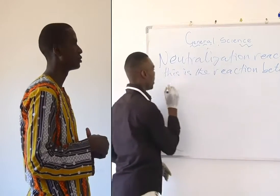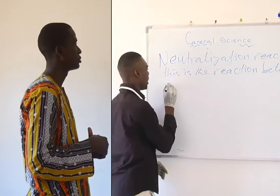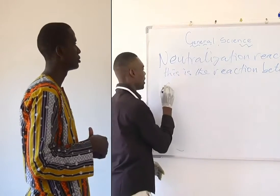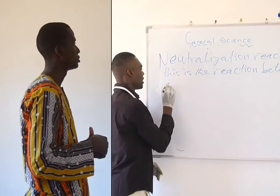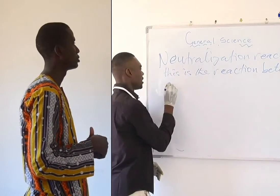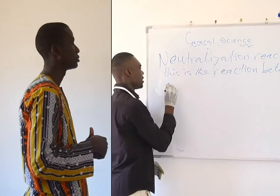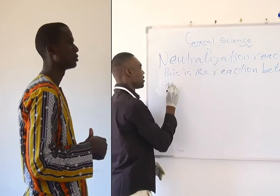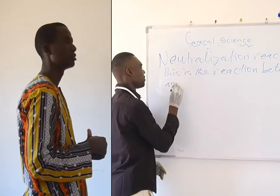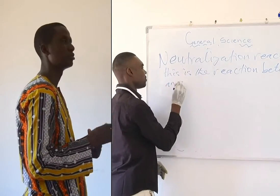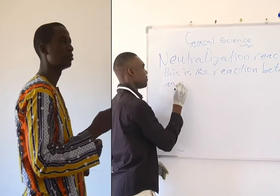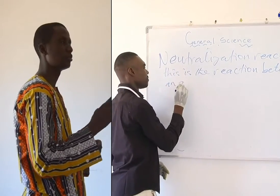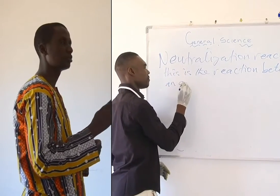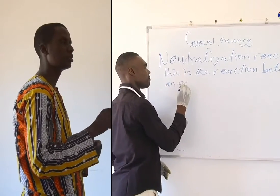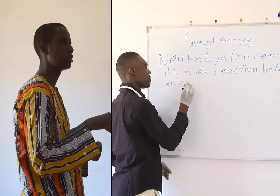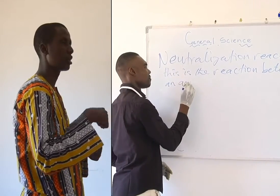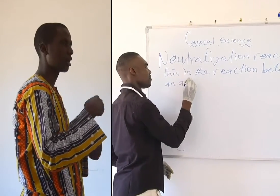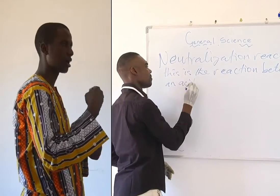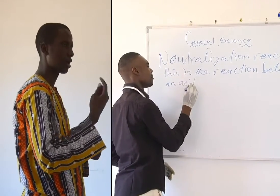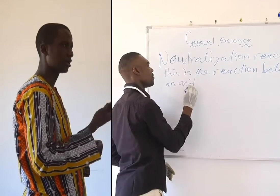an acid